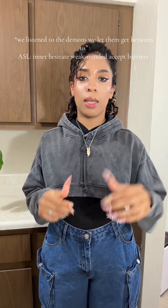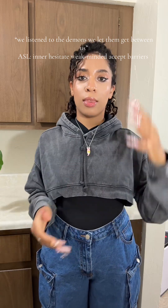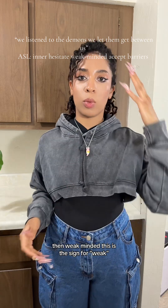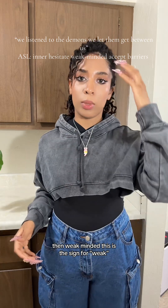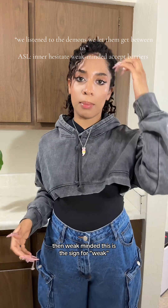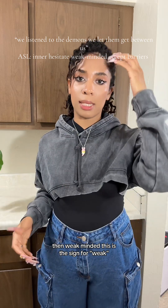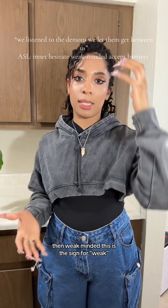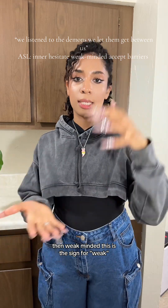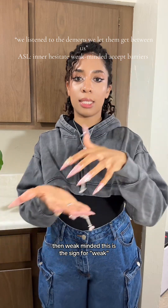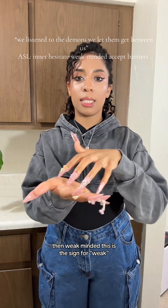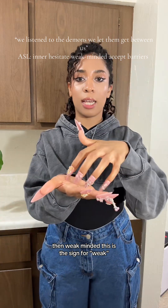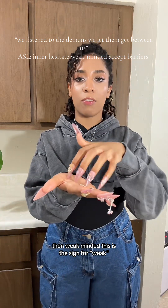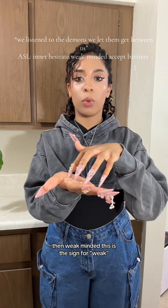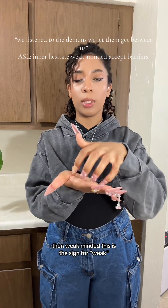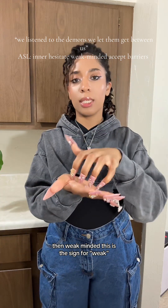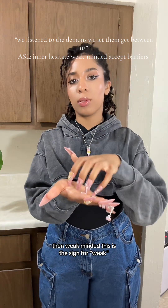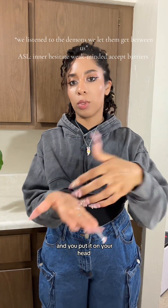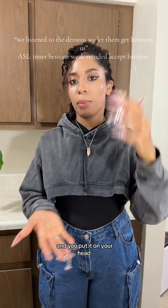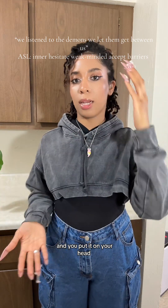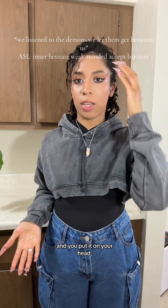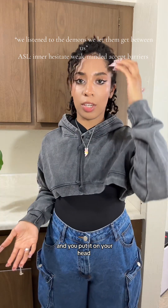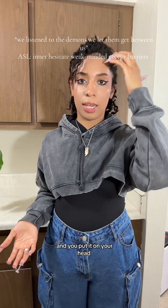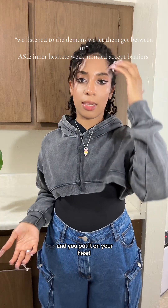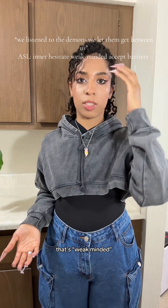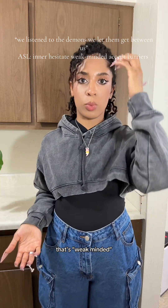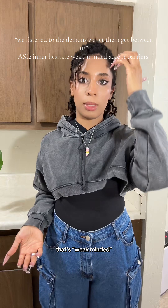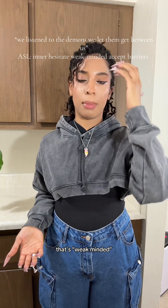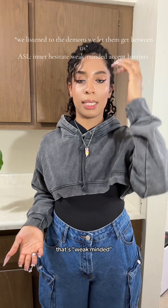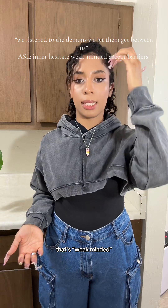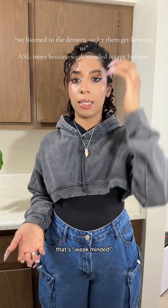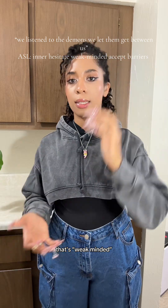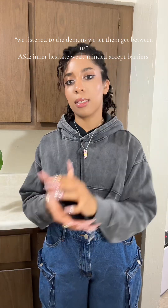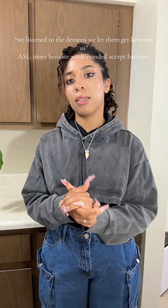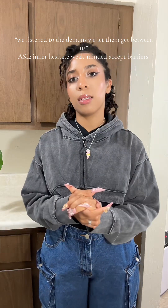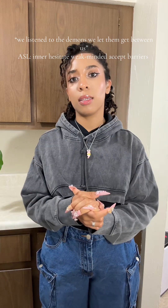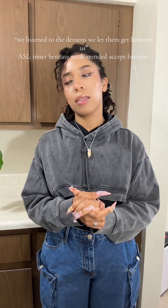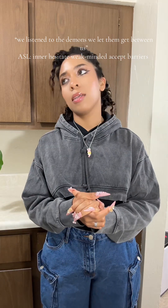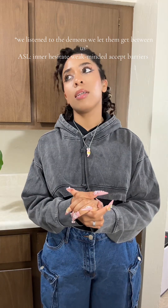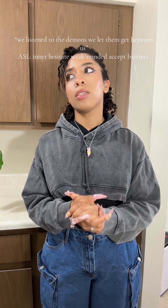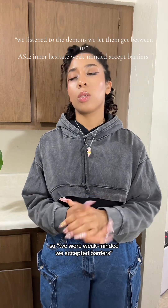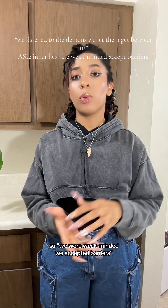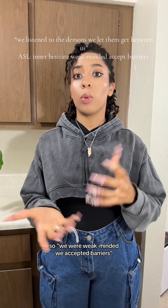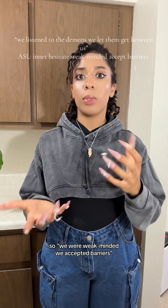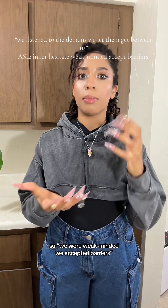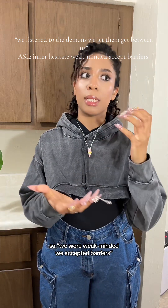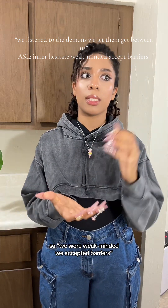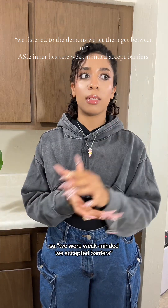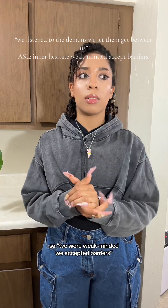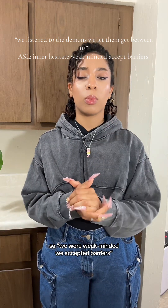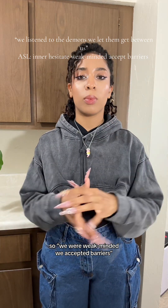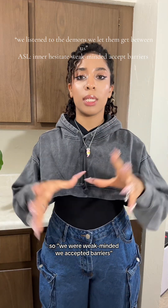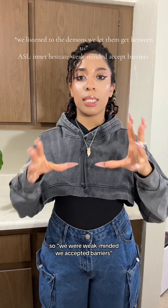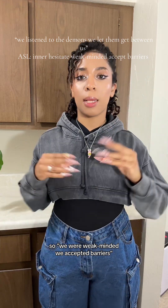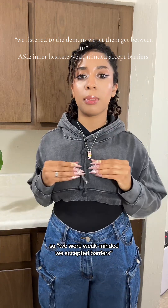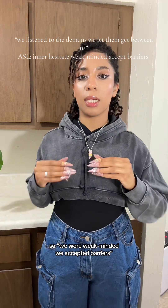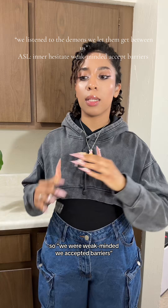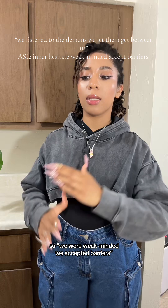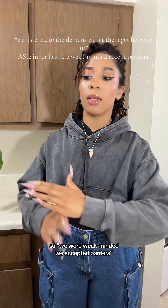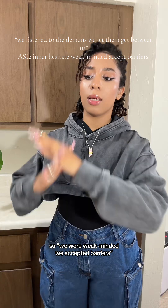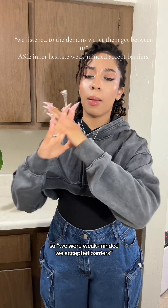then weak-minded. This is the sign for weak, and you put it on your head, that's weak-minded. So we were weak-minded, and we accepted